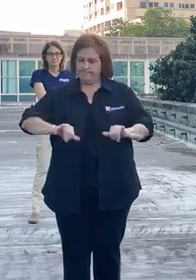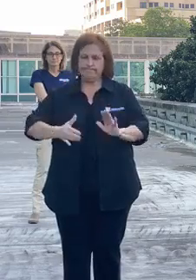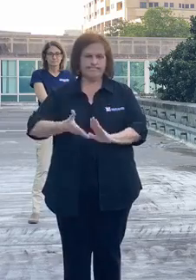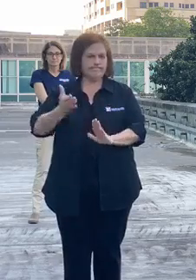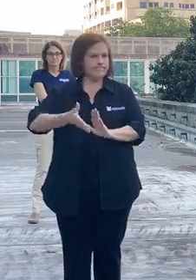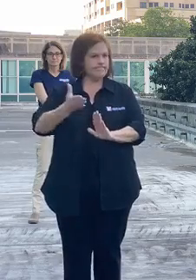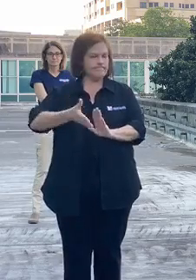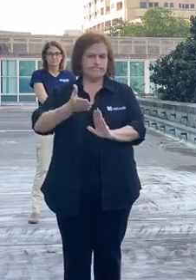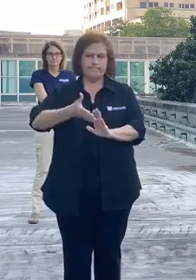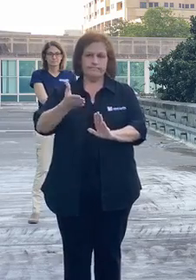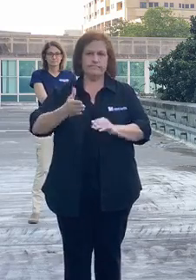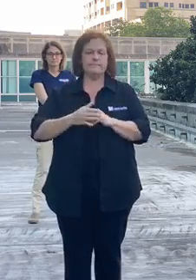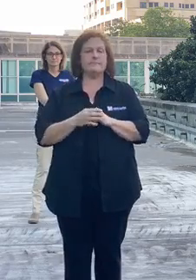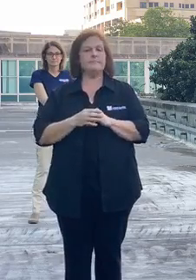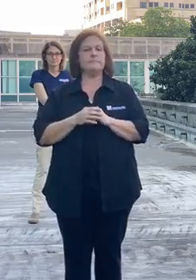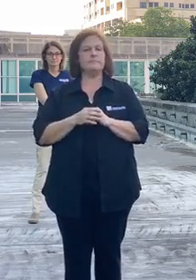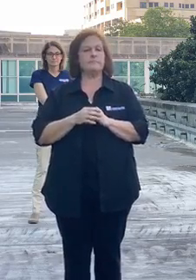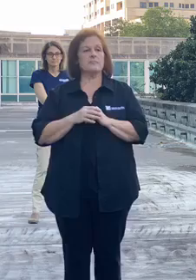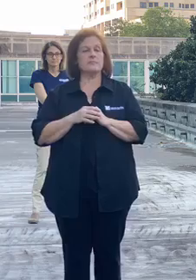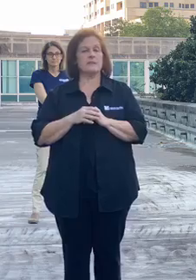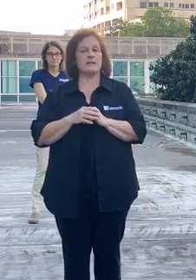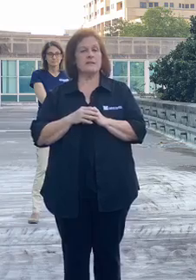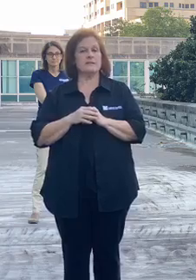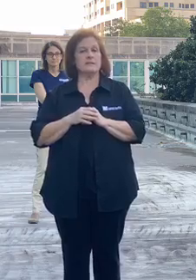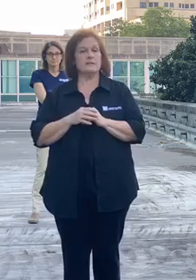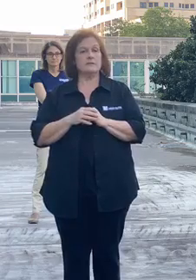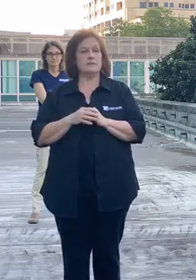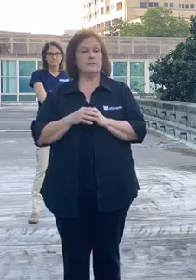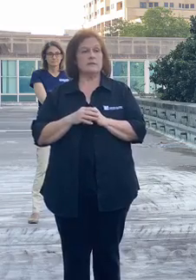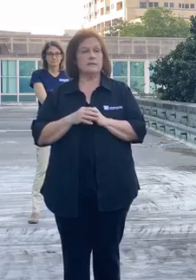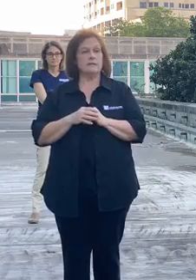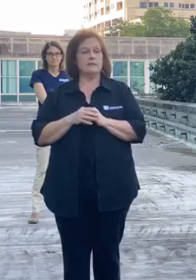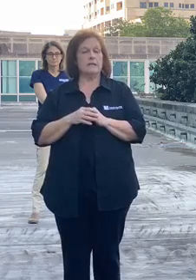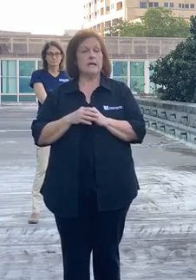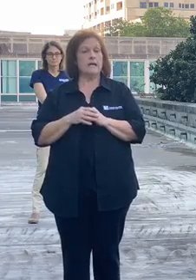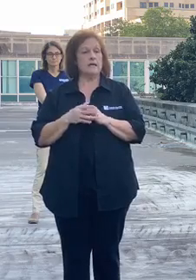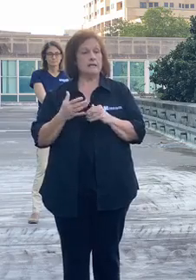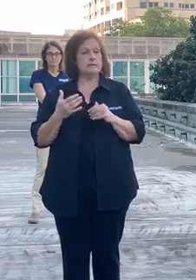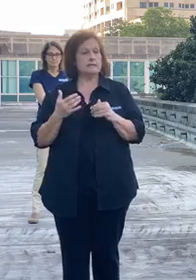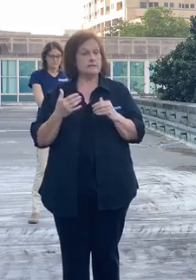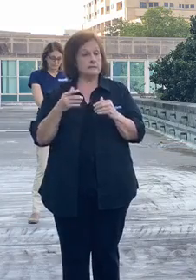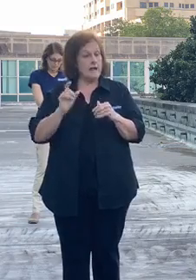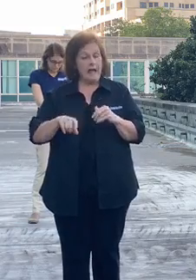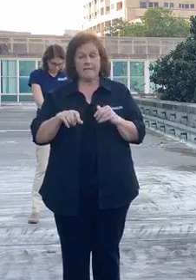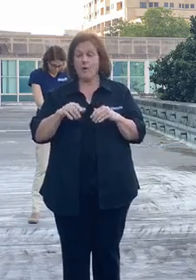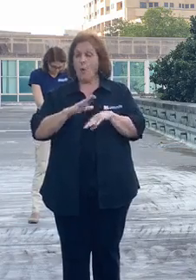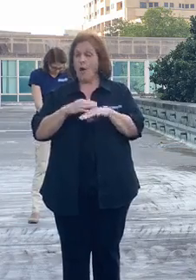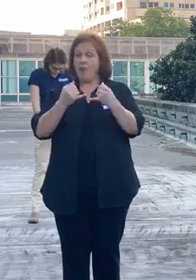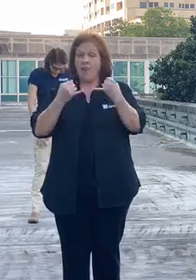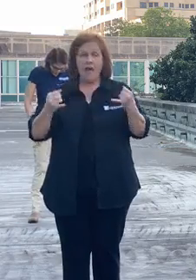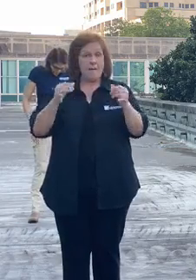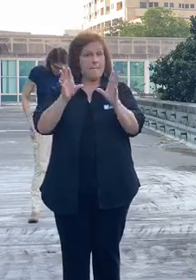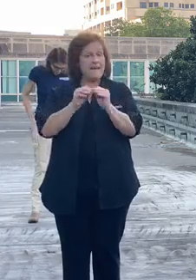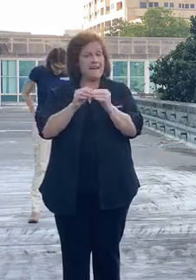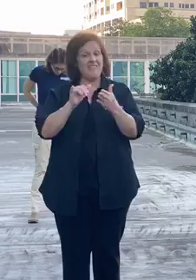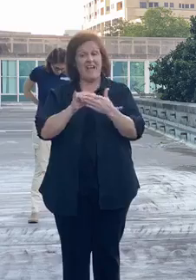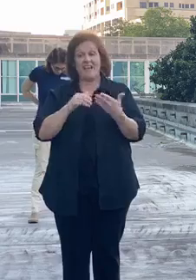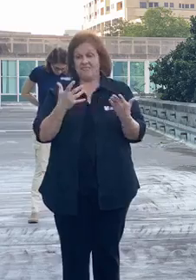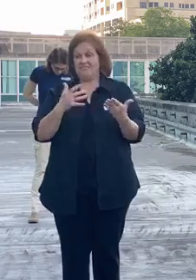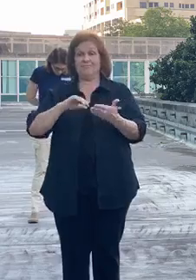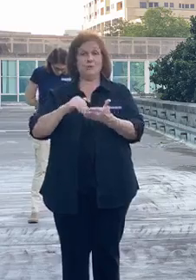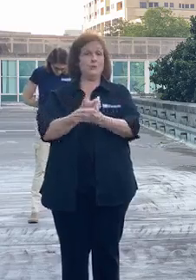running and operating, and going to having meetings remotely is the new